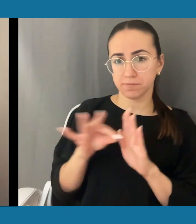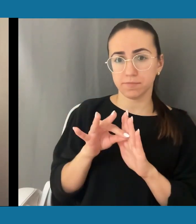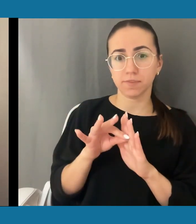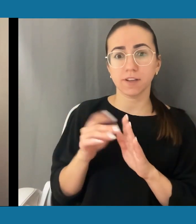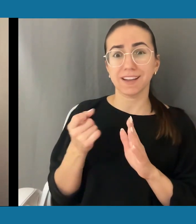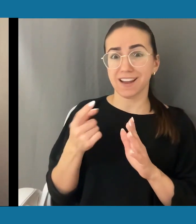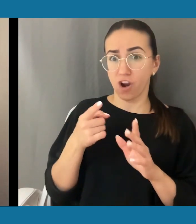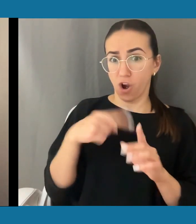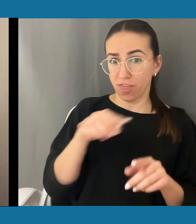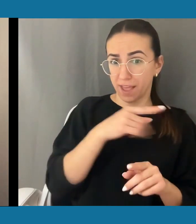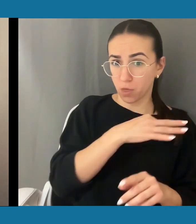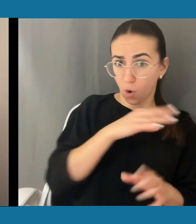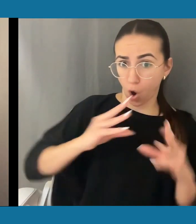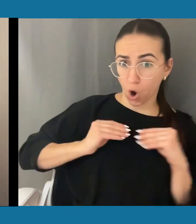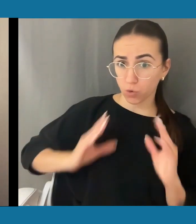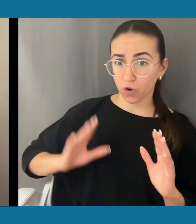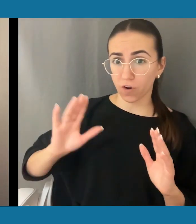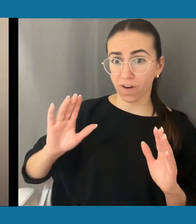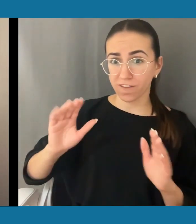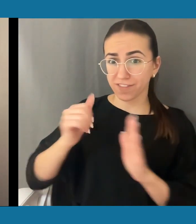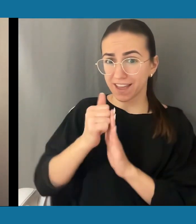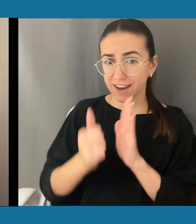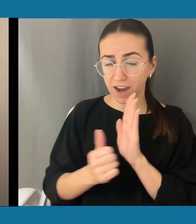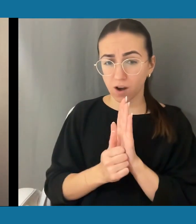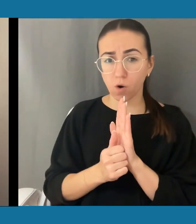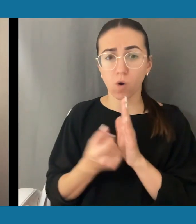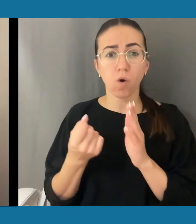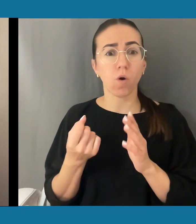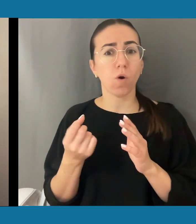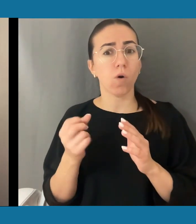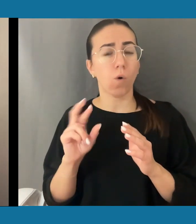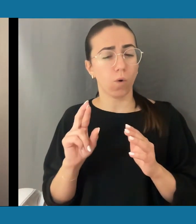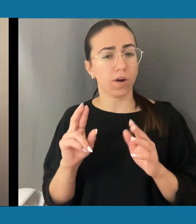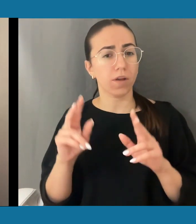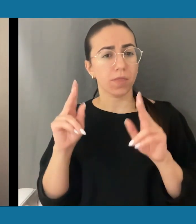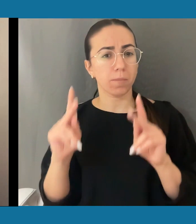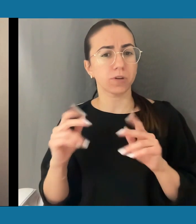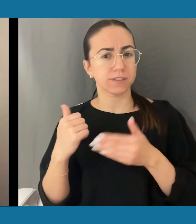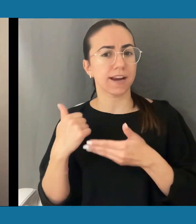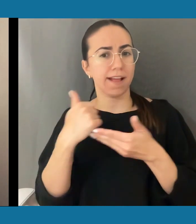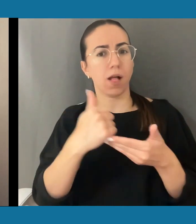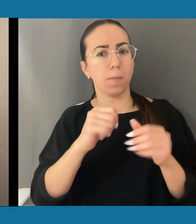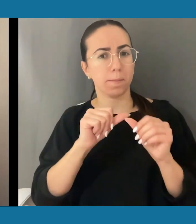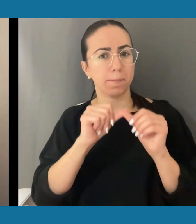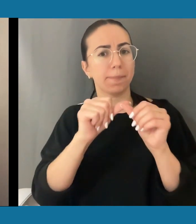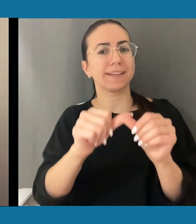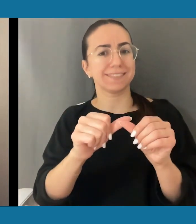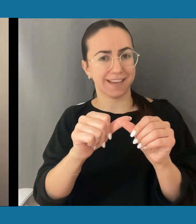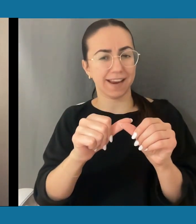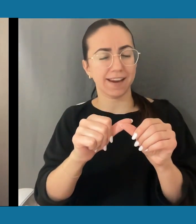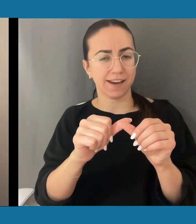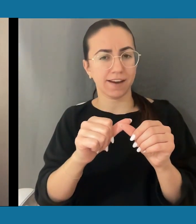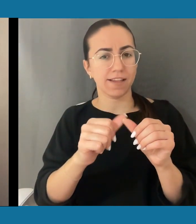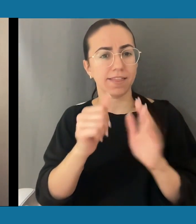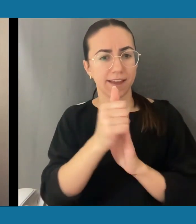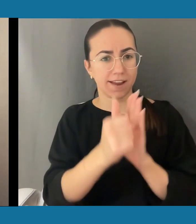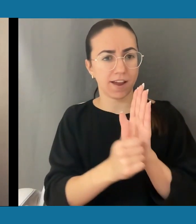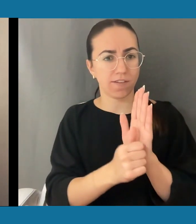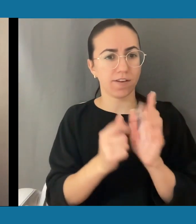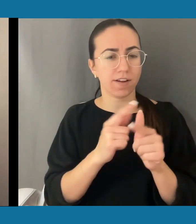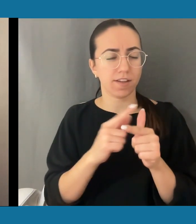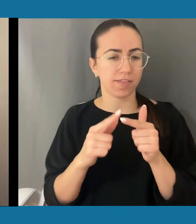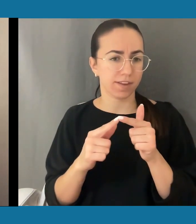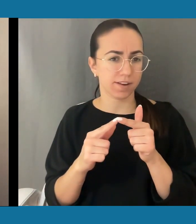help and maintain and open the account for them, and that individual really has the power to select who